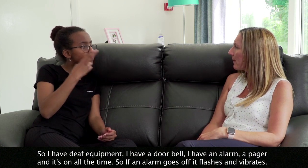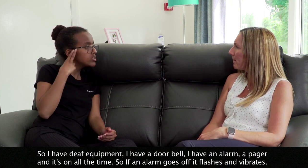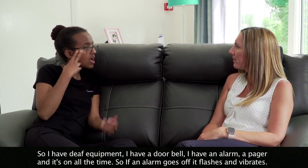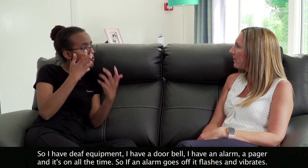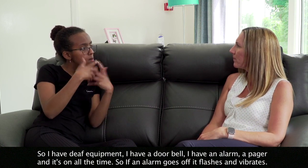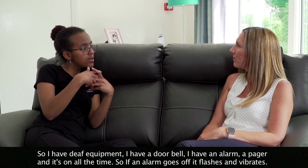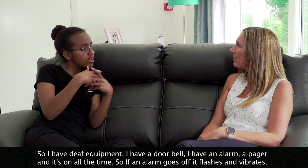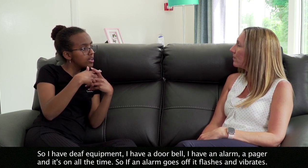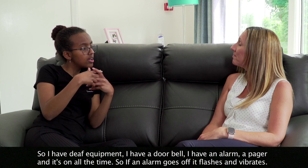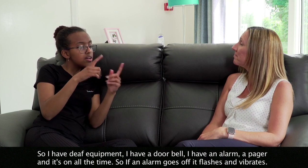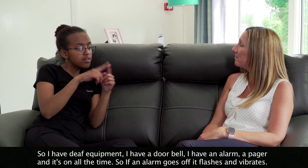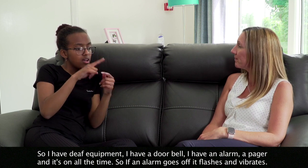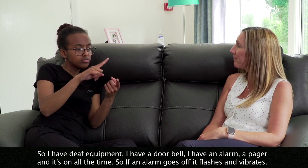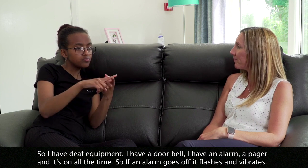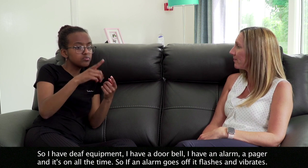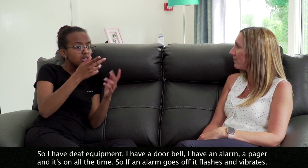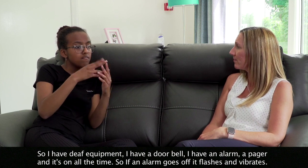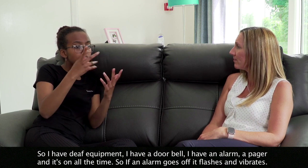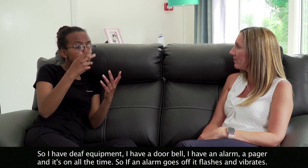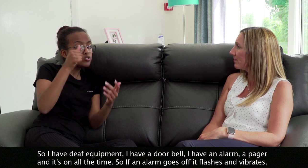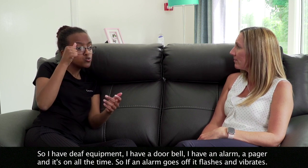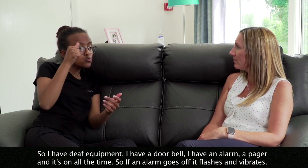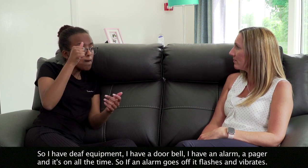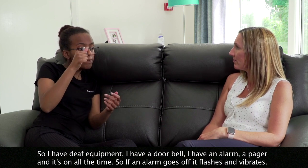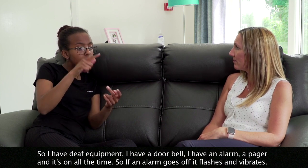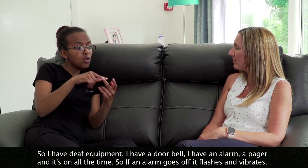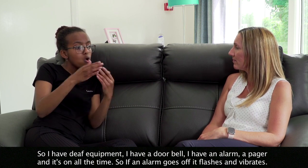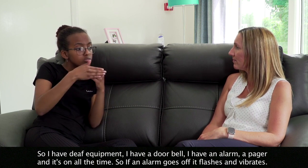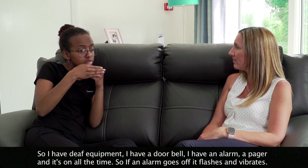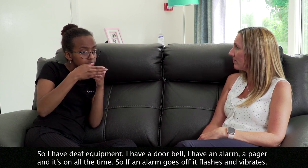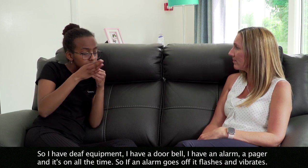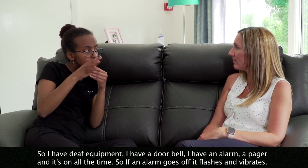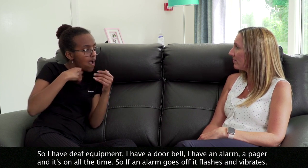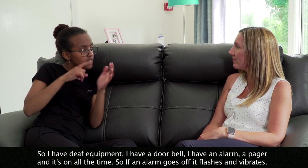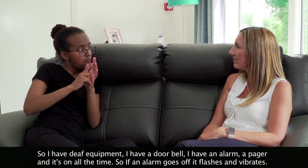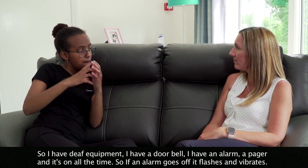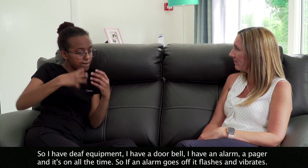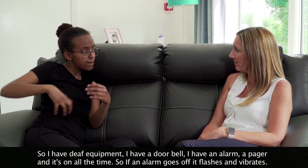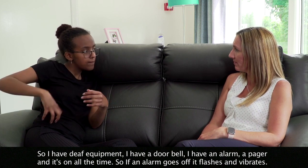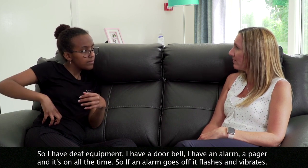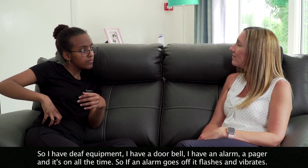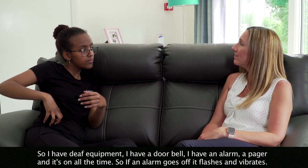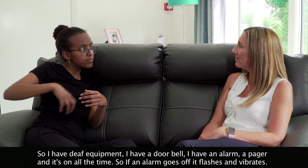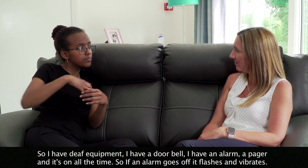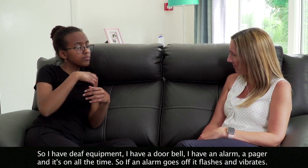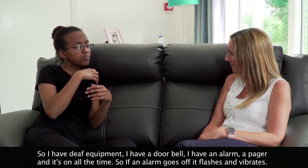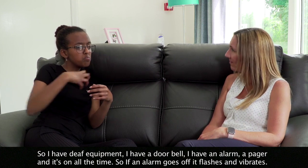equipment. So I have a doorbell, I have an alarm and a pager, and it's on all the